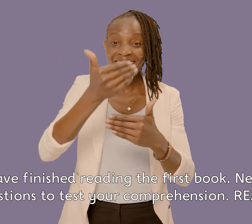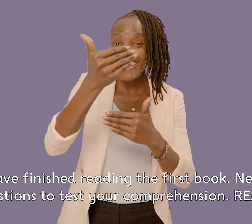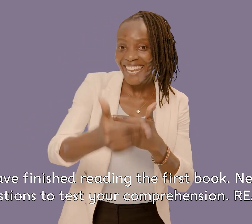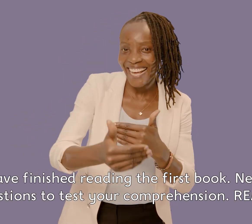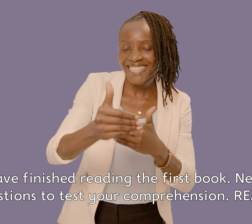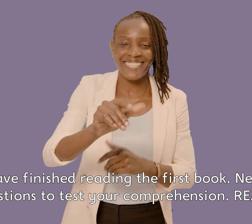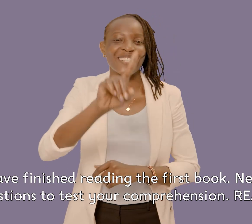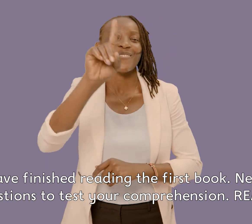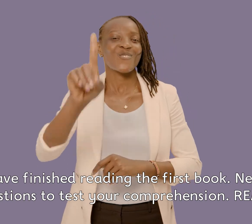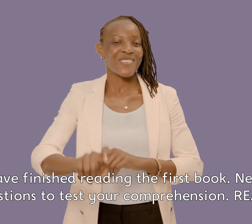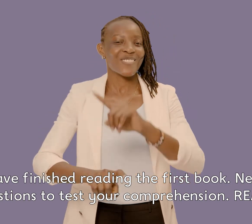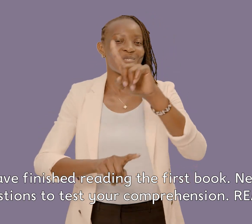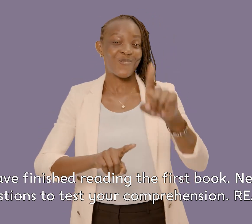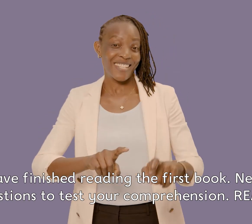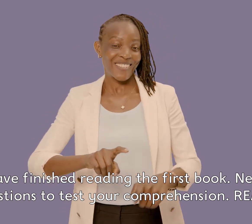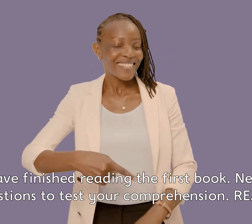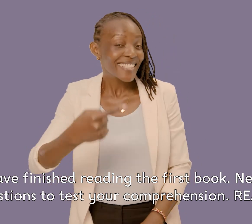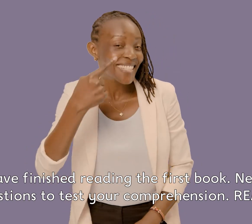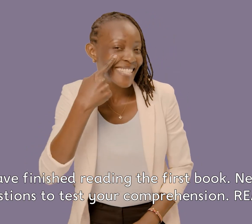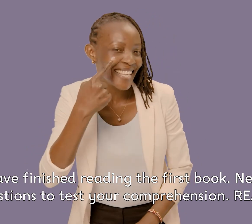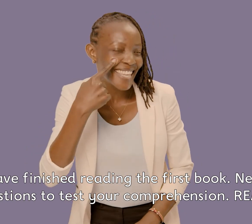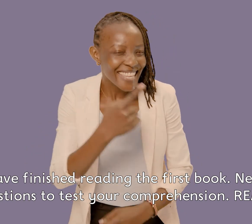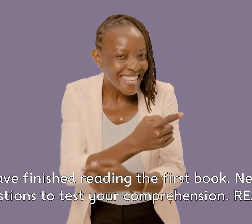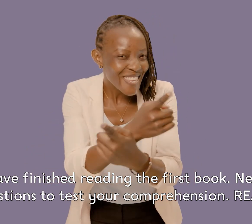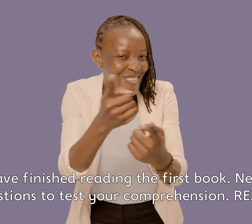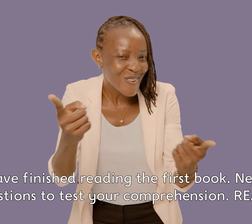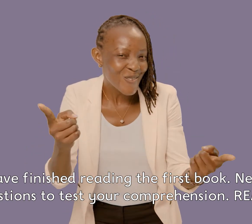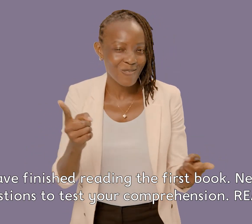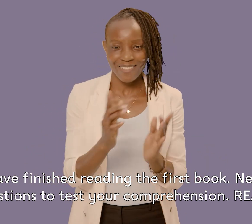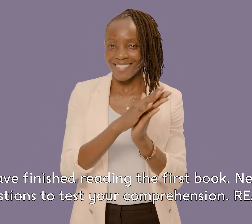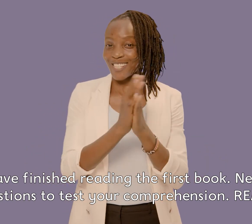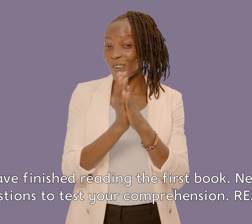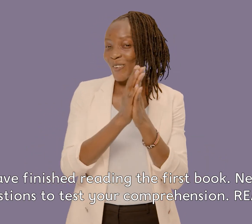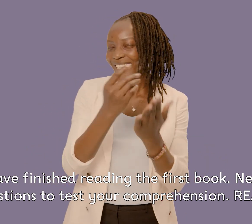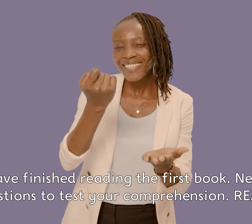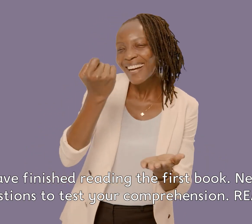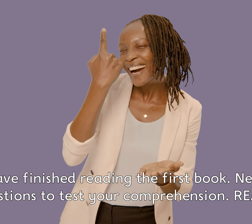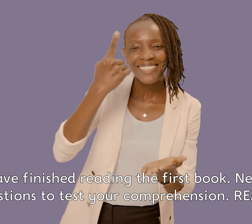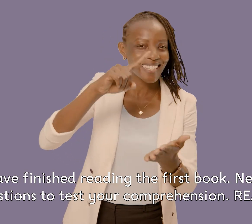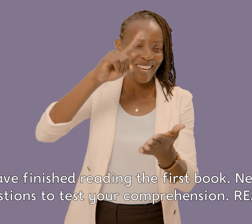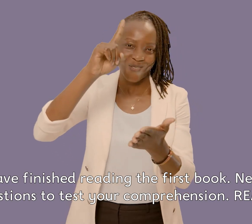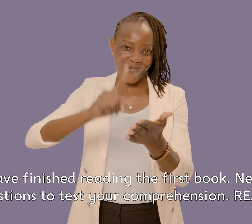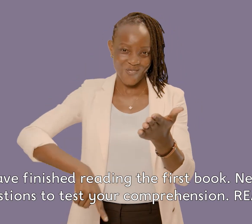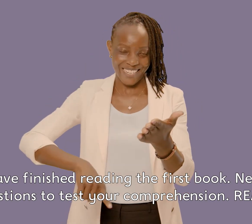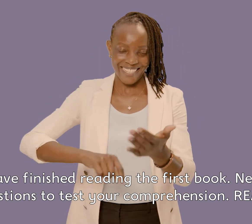We have finished reading the first book. Next are questions to test your comprehension.